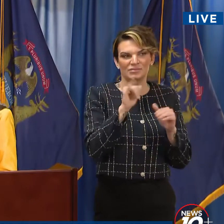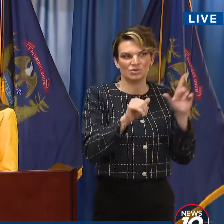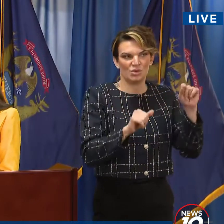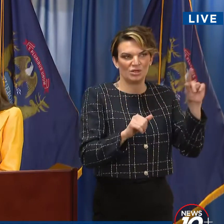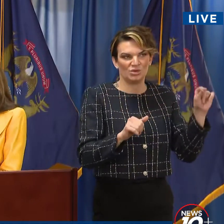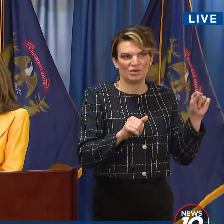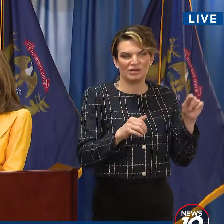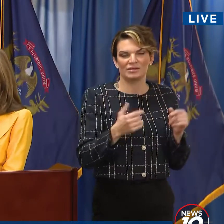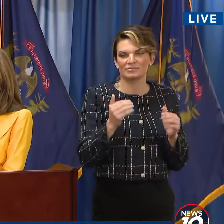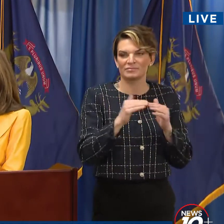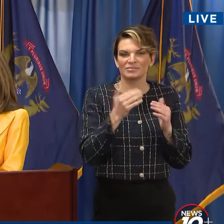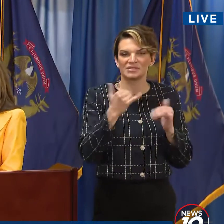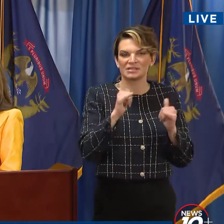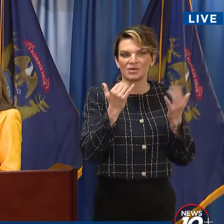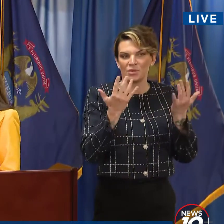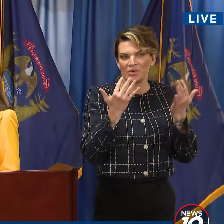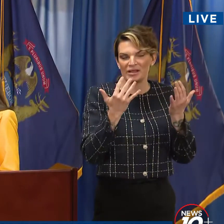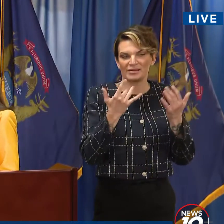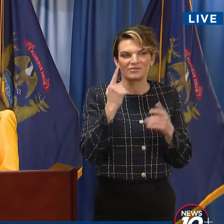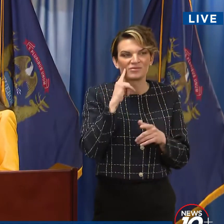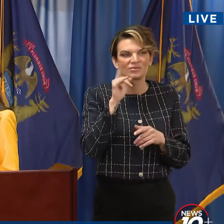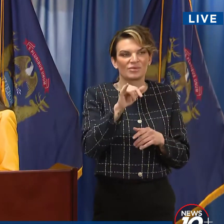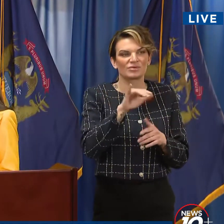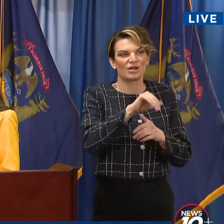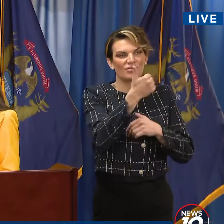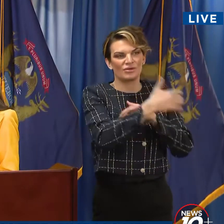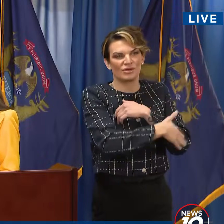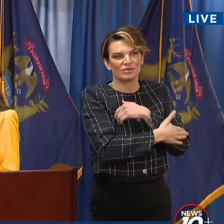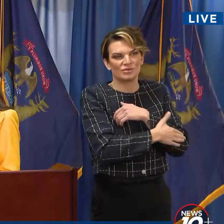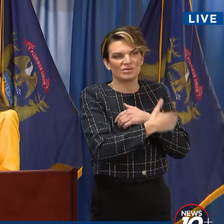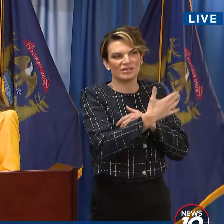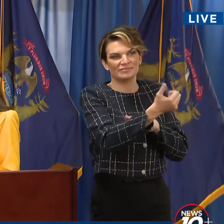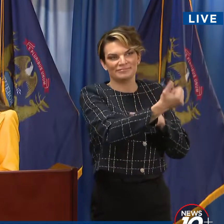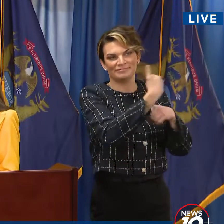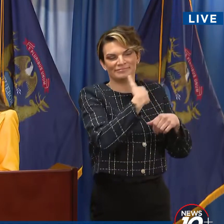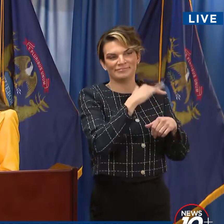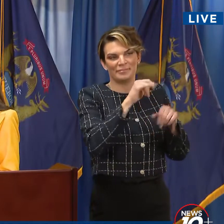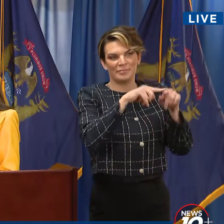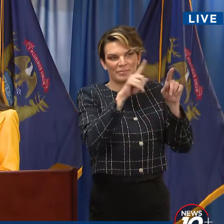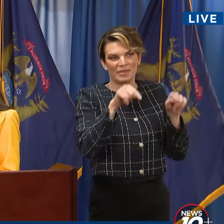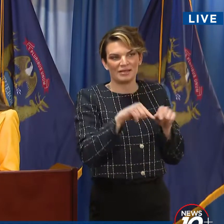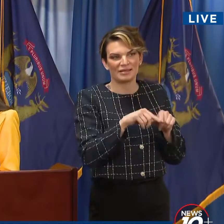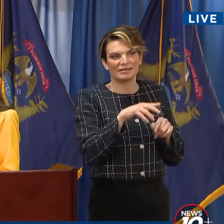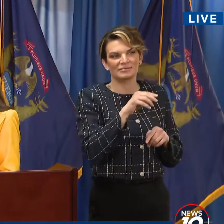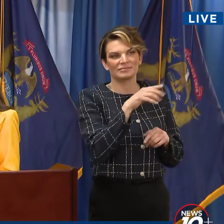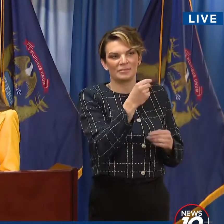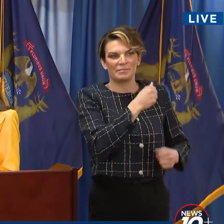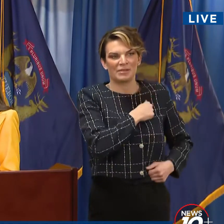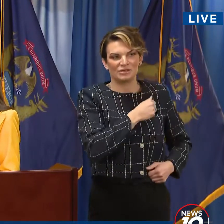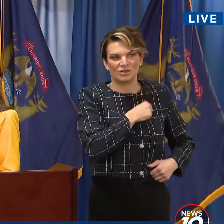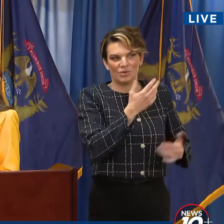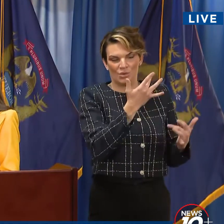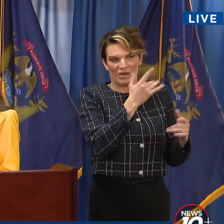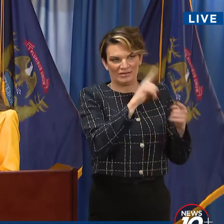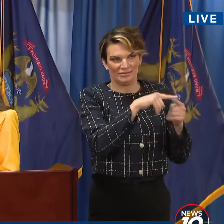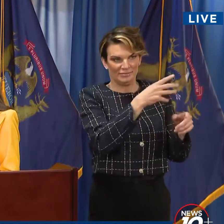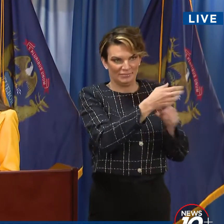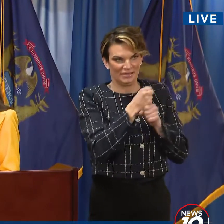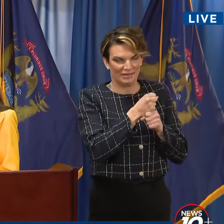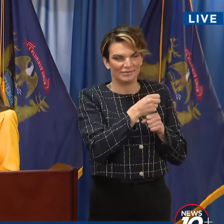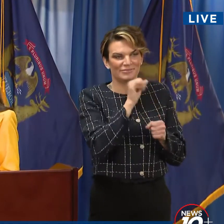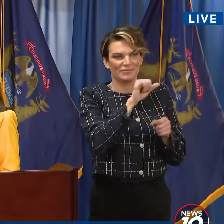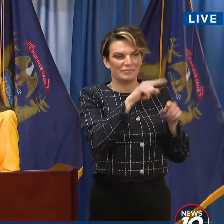at this point. Now we're still waiting again for those overseas ballots and others to come in, so it'll be a few days before we know the final number, but we're at